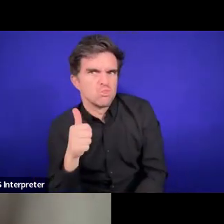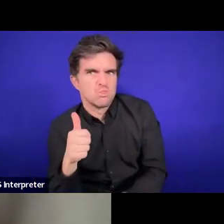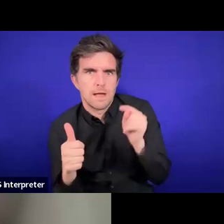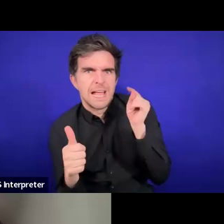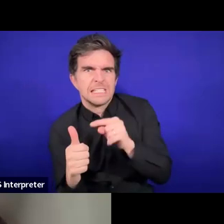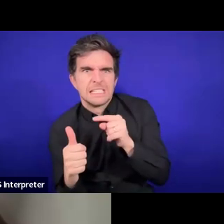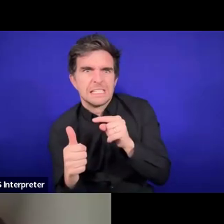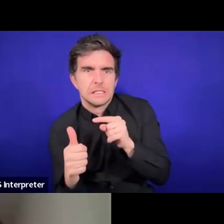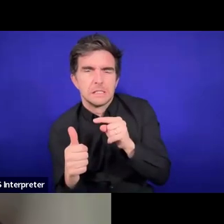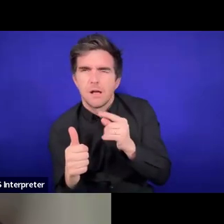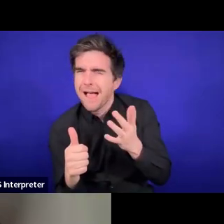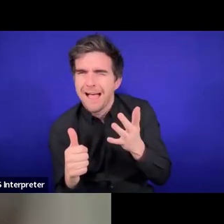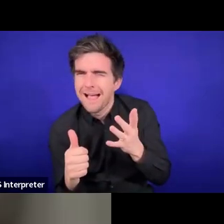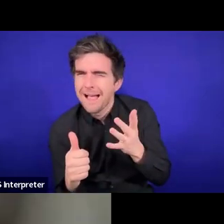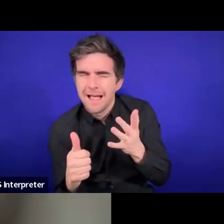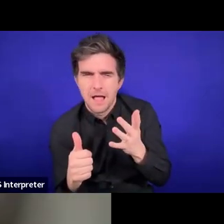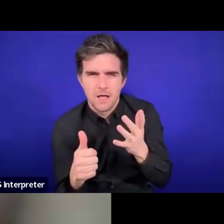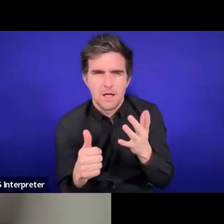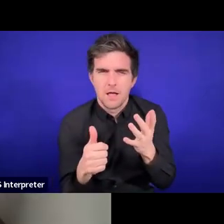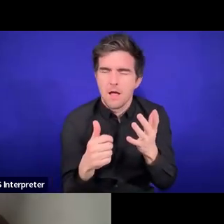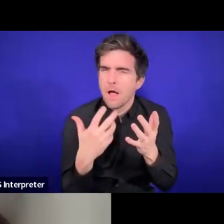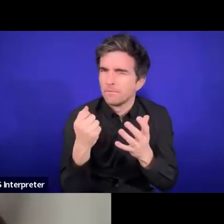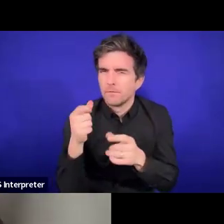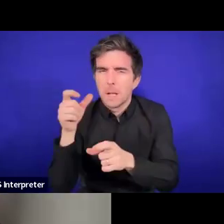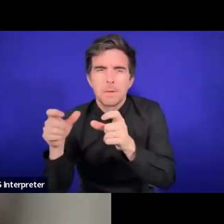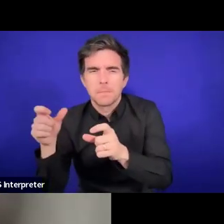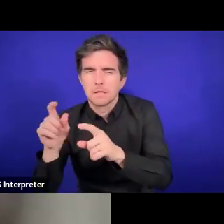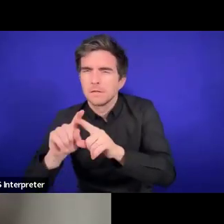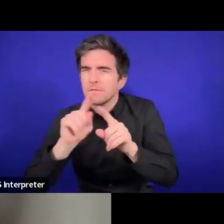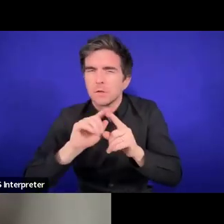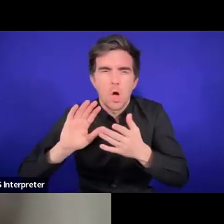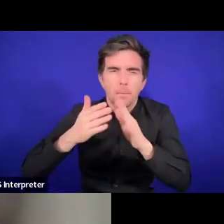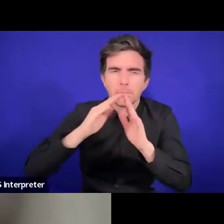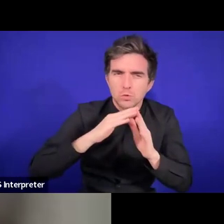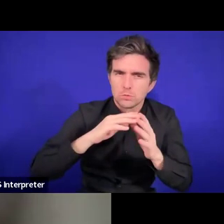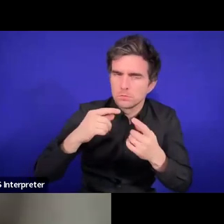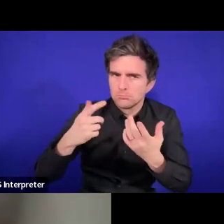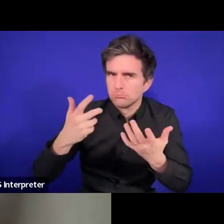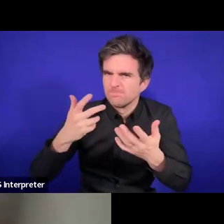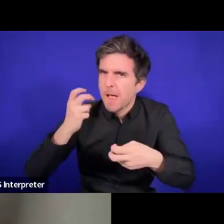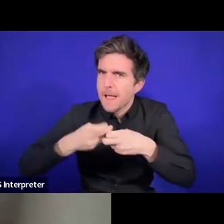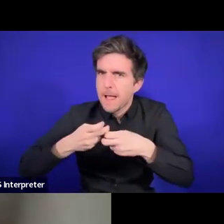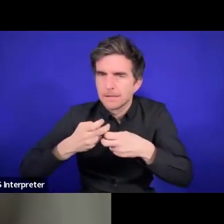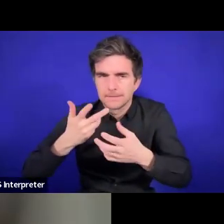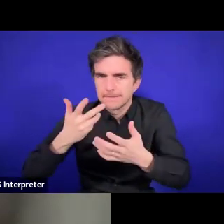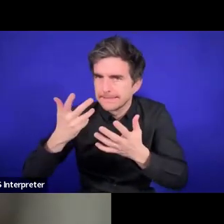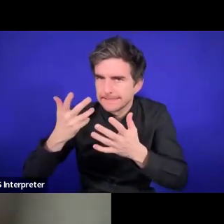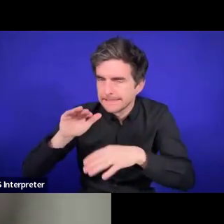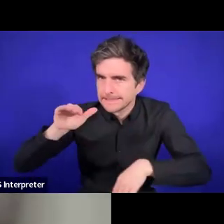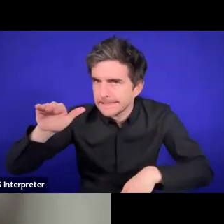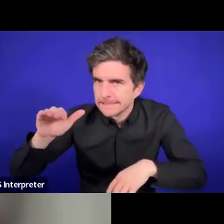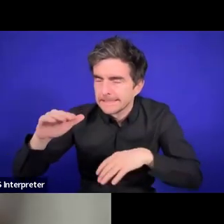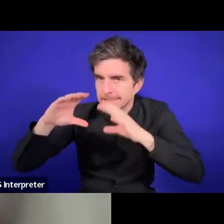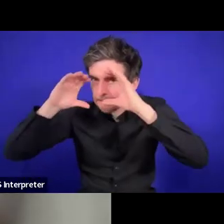to reach, but also there are some limitations of this approach. So we need also to incorporate different approaches to ensure